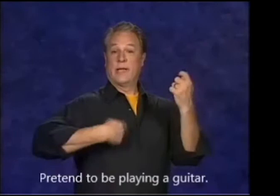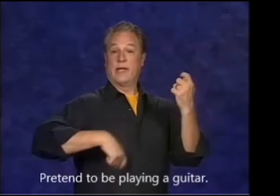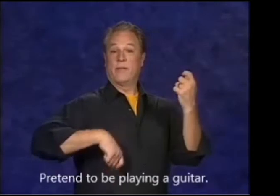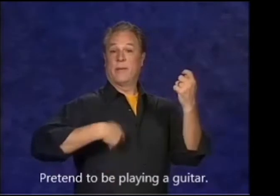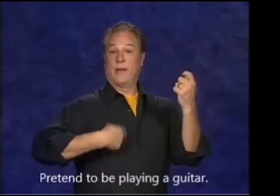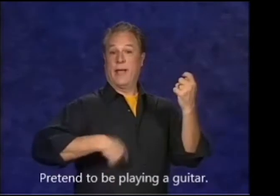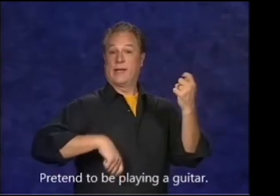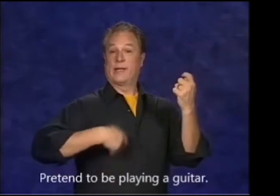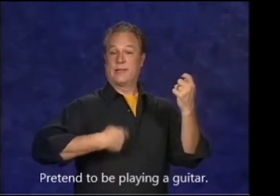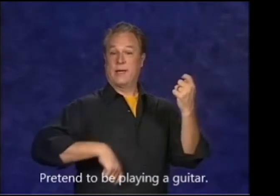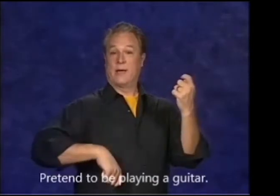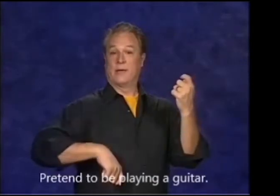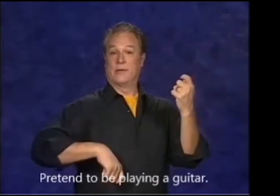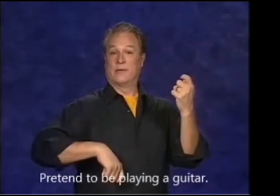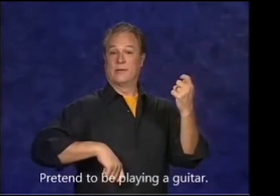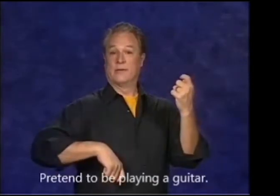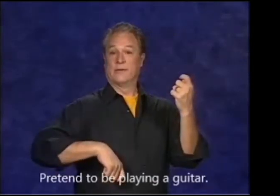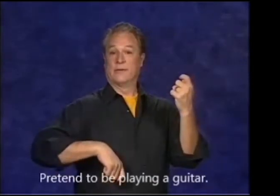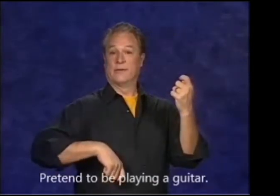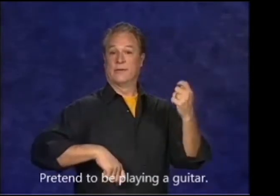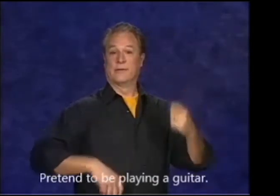Pretend to be playing a guitar.